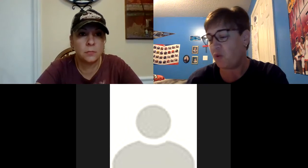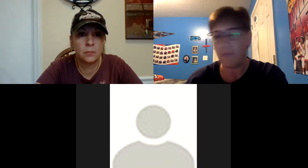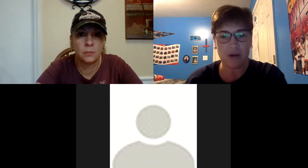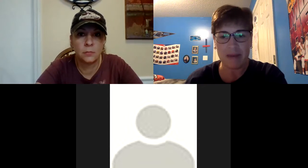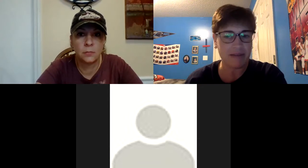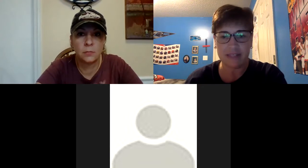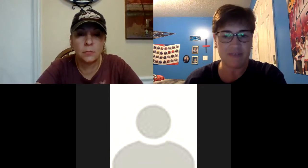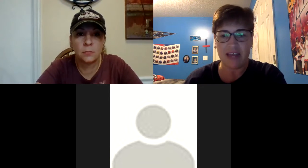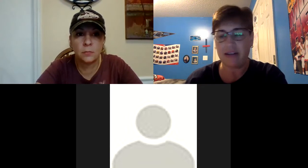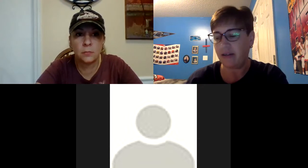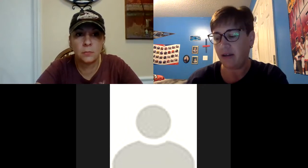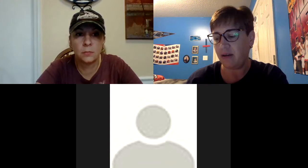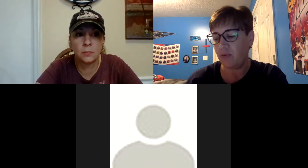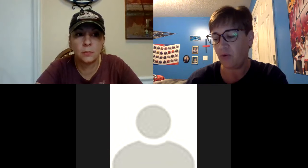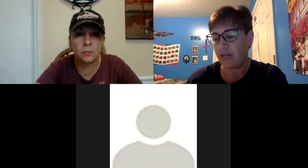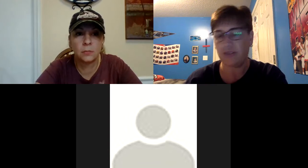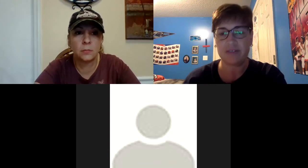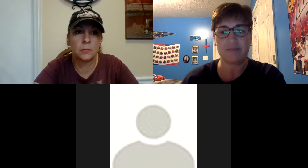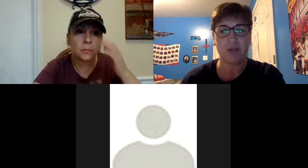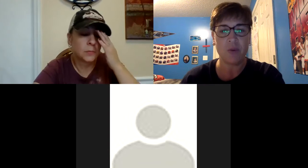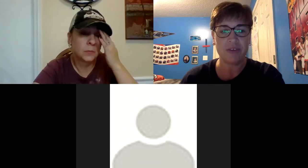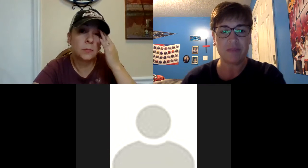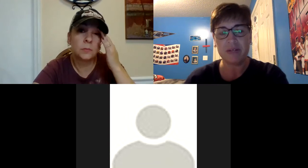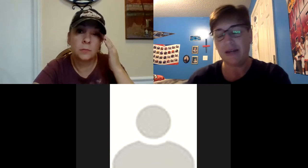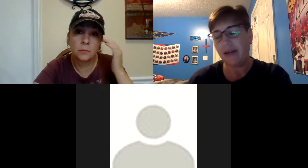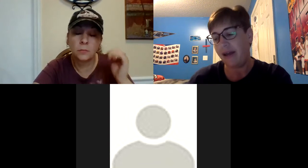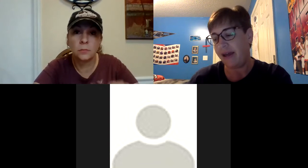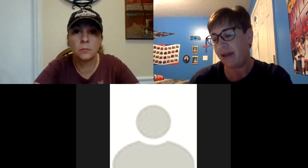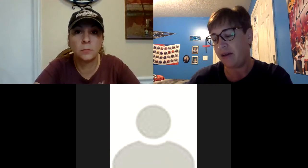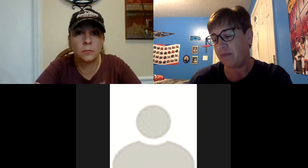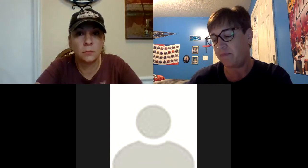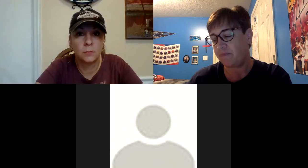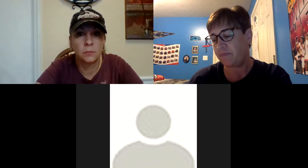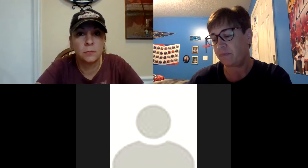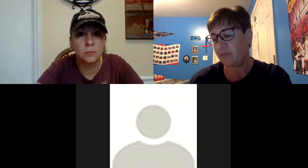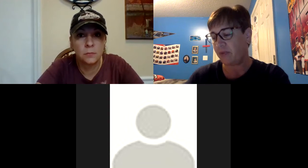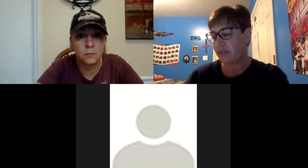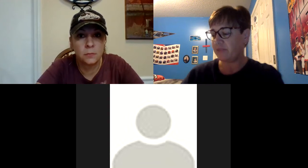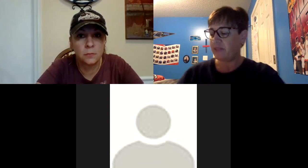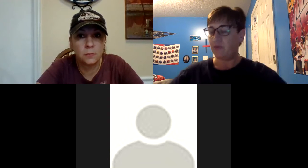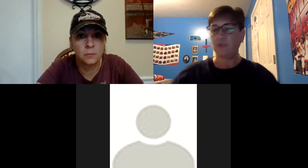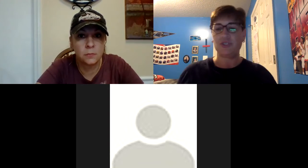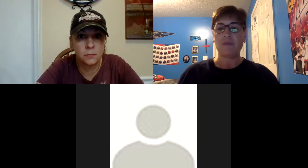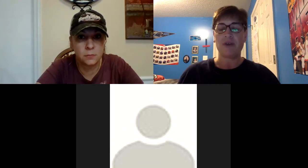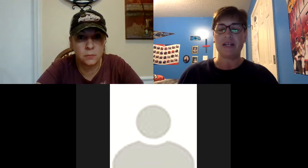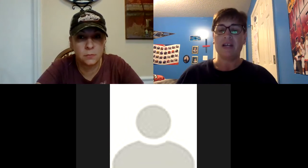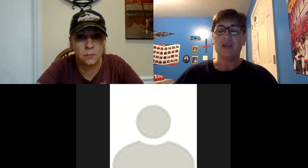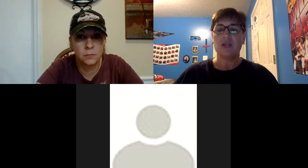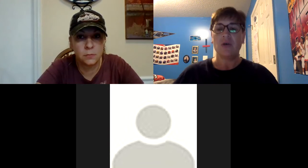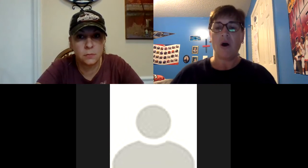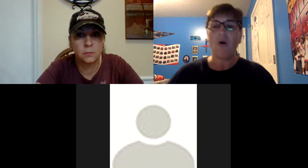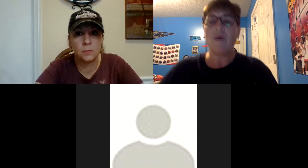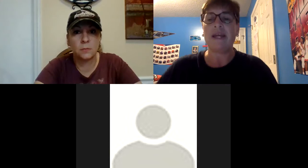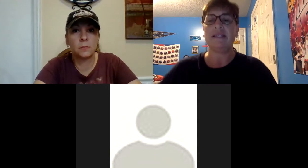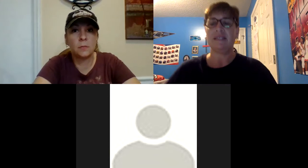if you want to point them out, that's fine. Or we can just go with them. And anyways, so we'll just jump right in.